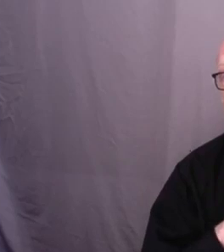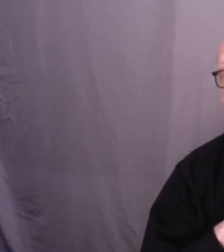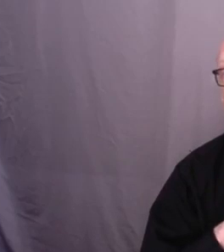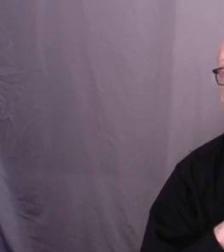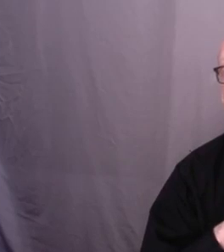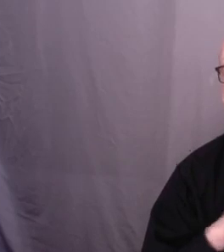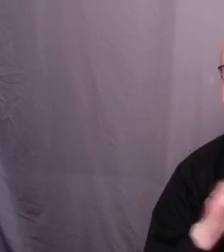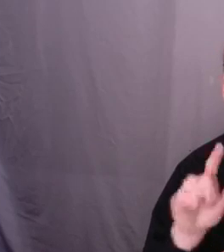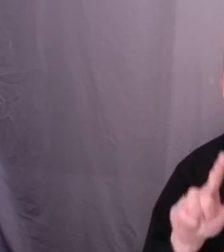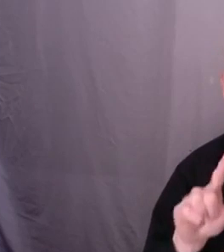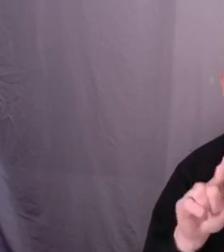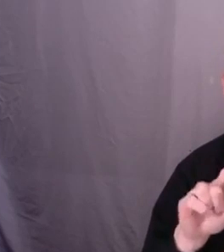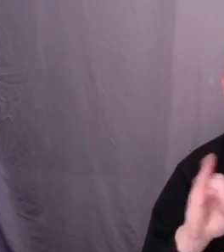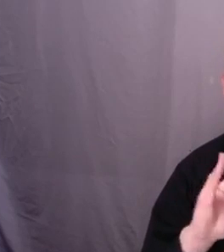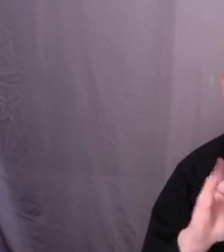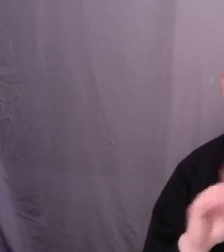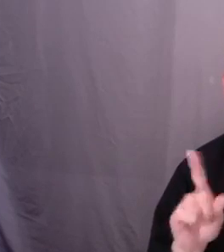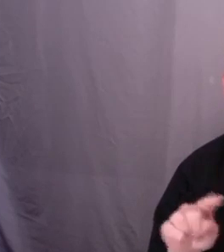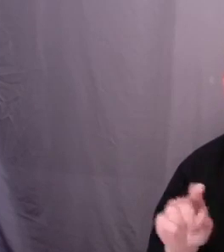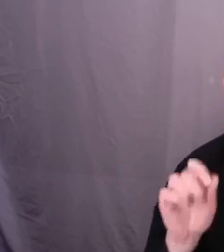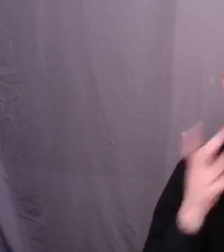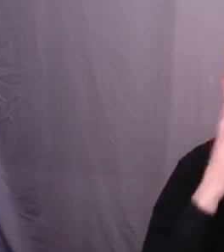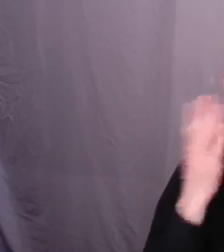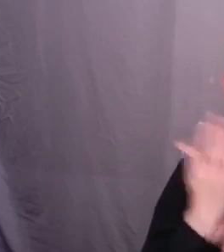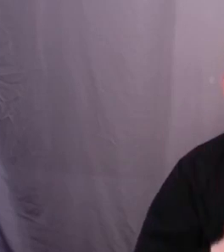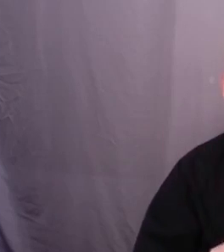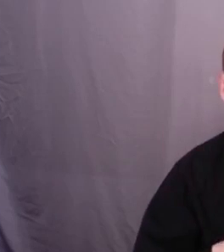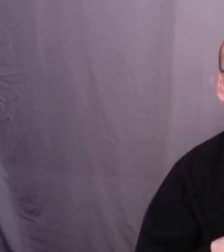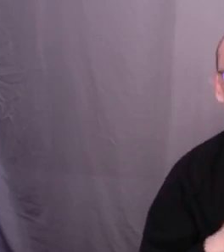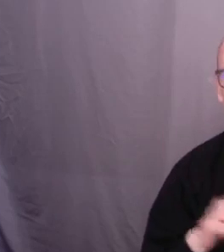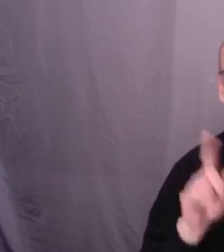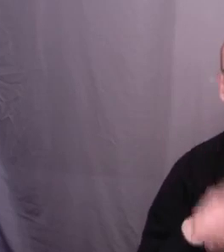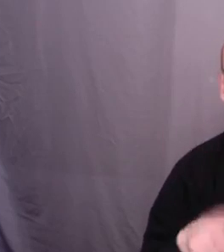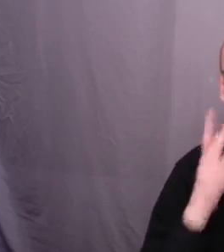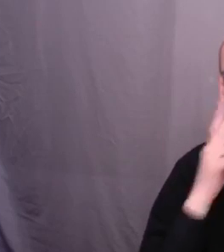Liz, I can see your hand, but I can't see a microphone next to you.